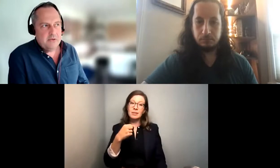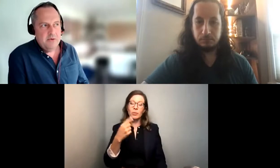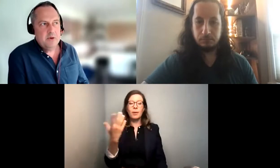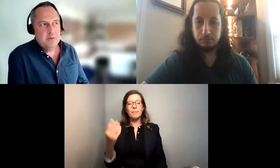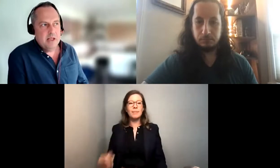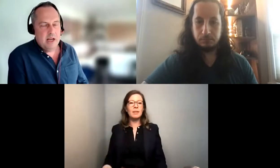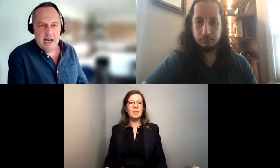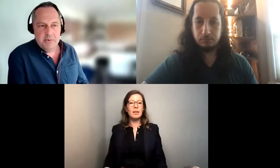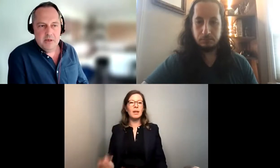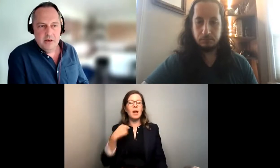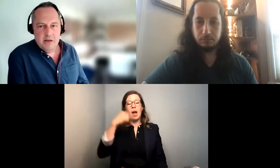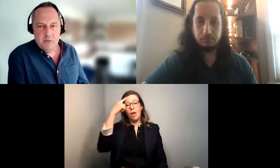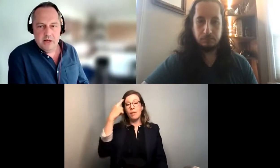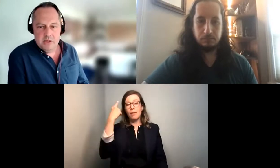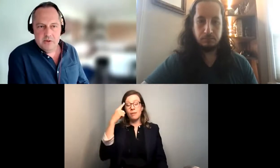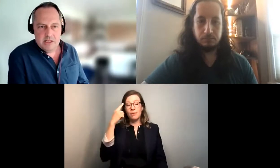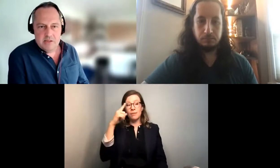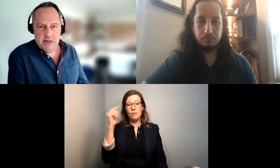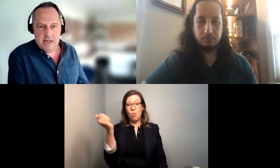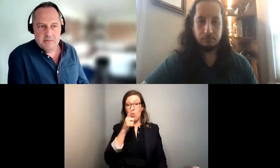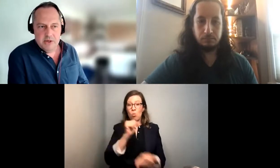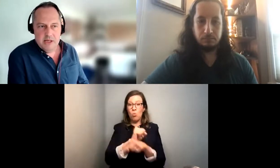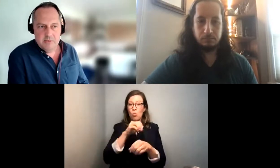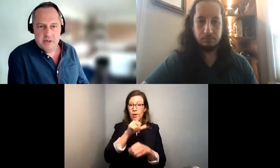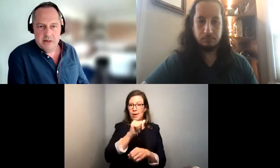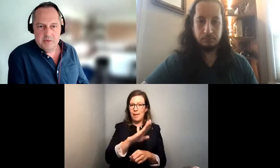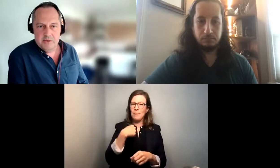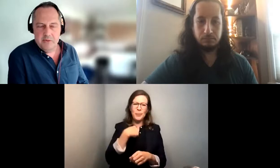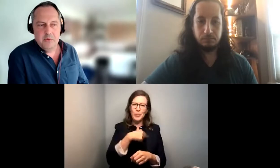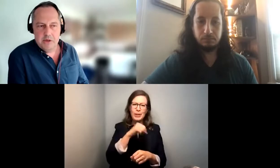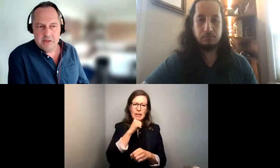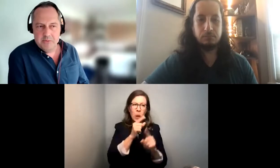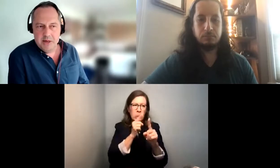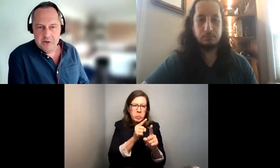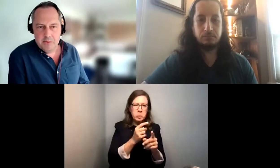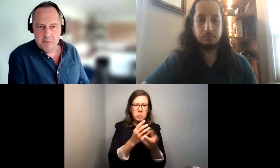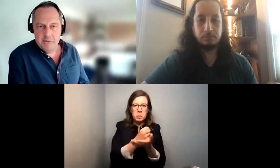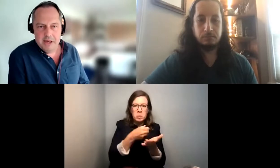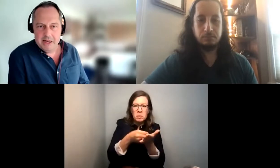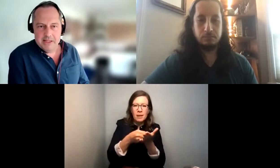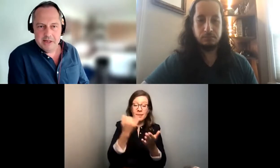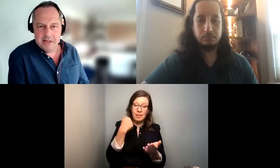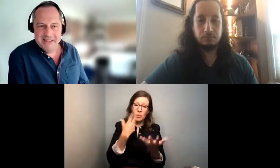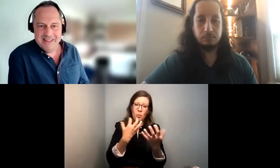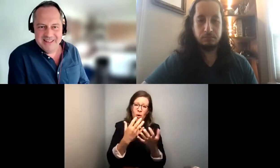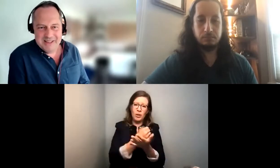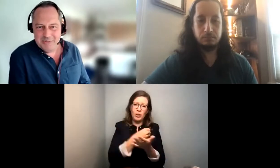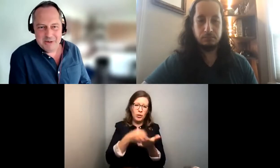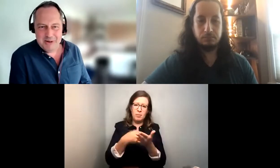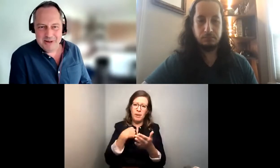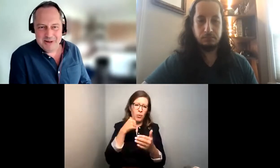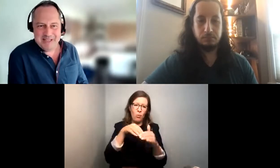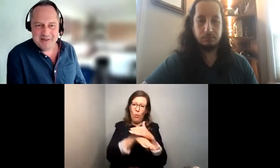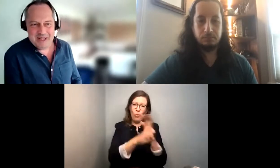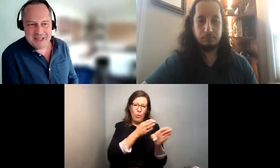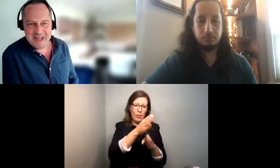think for everyone who works in the lab, we don't do this to make money. You know, if we wanted to make money, we wouldn't have been academics. There's